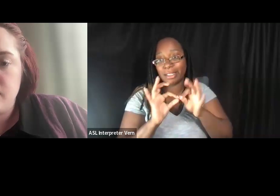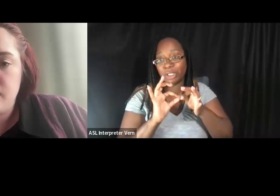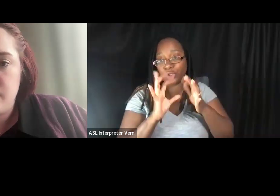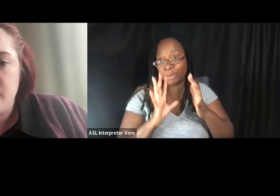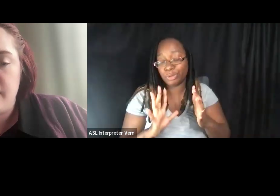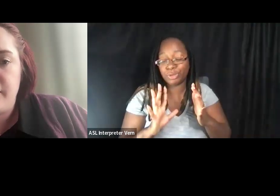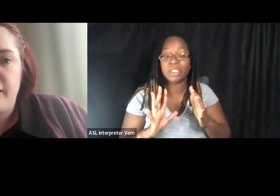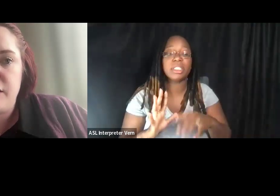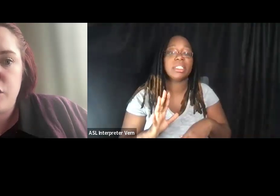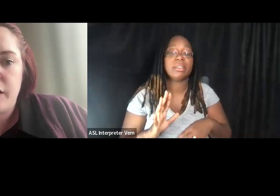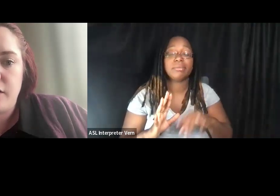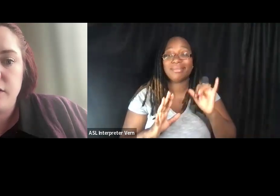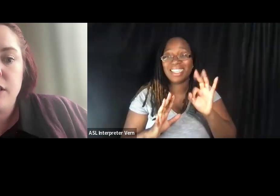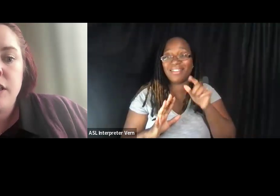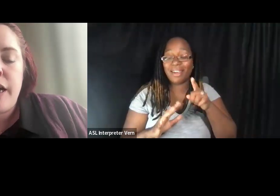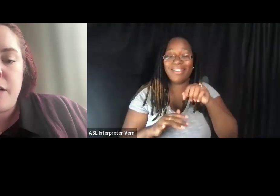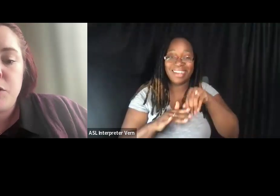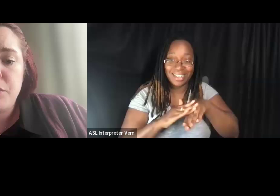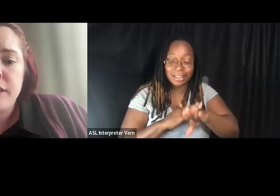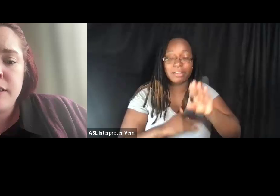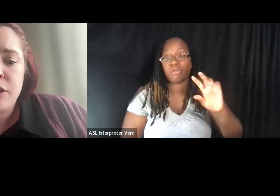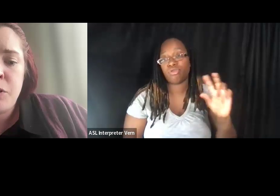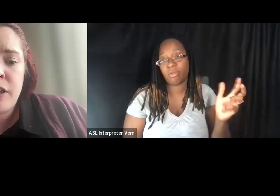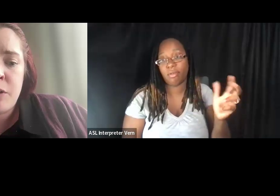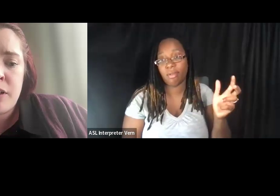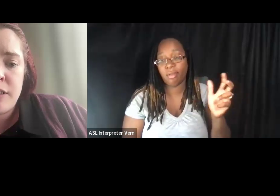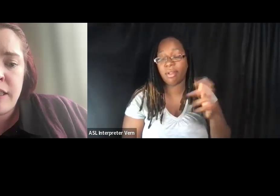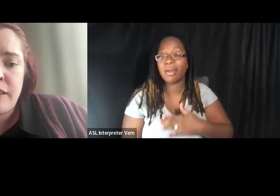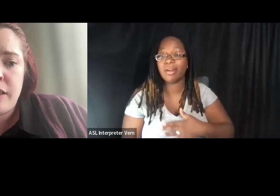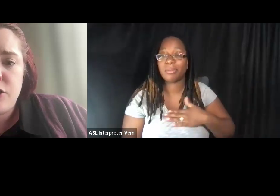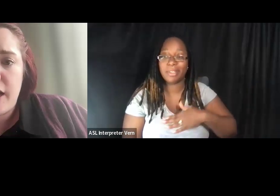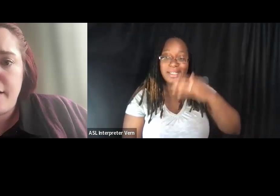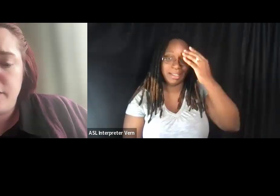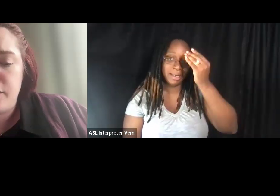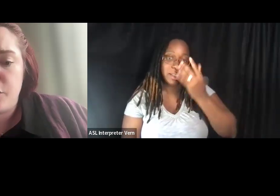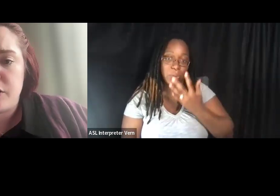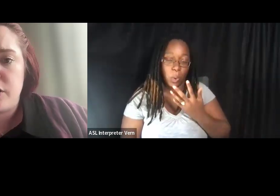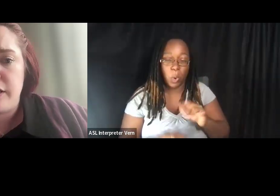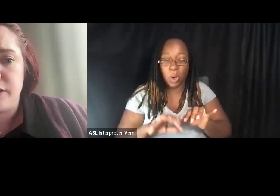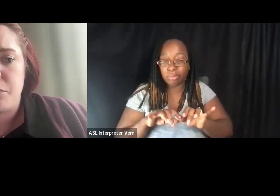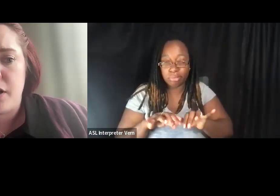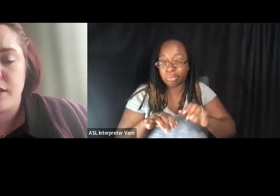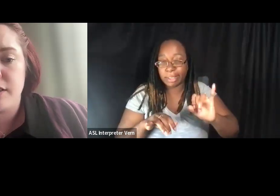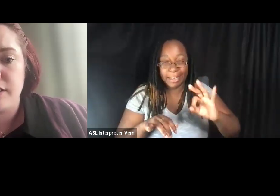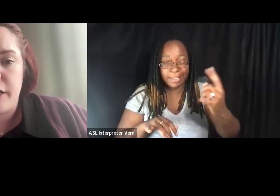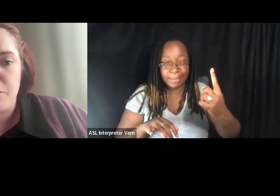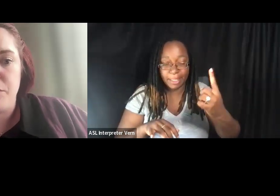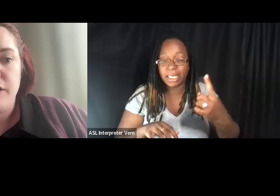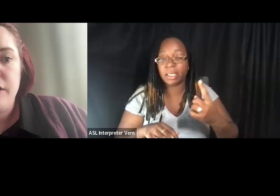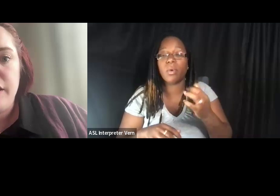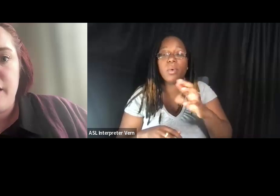unless they're in the channel. So please communicate with us in the chat or the question and answer